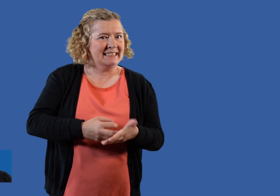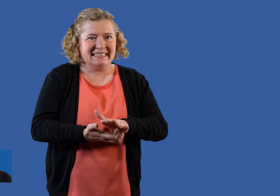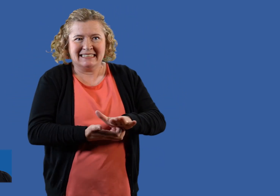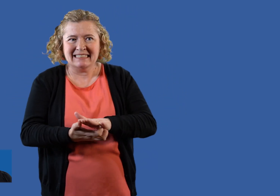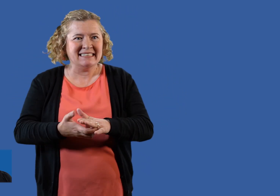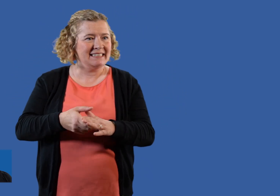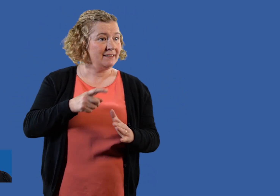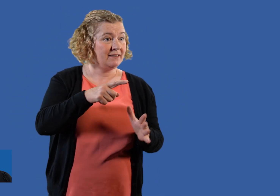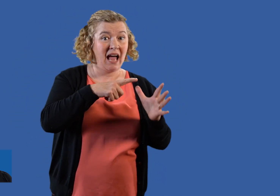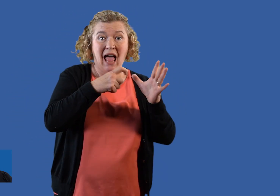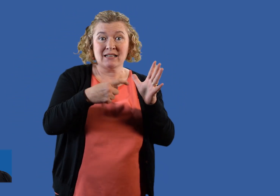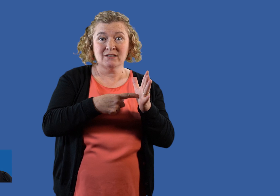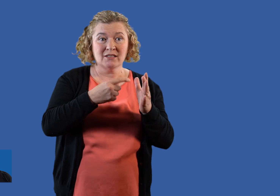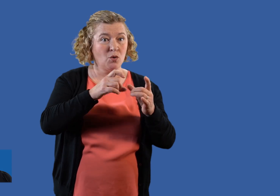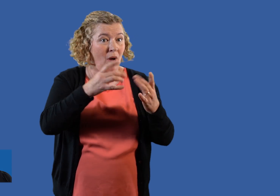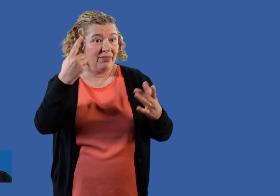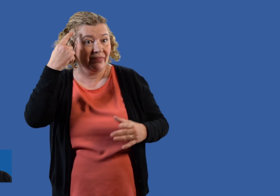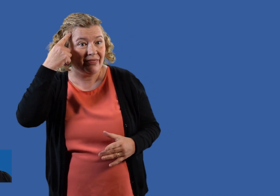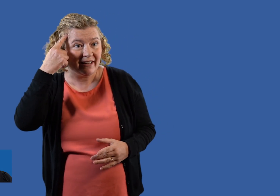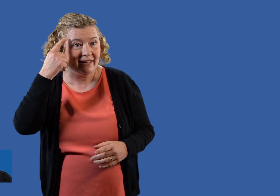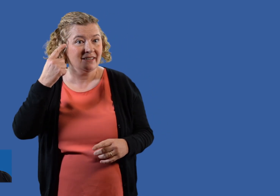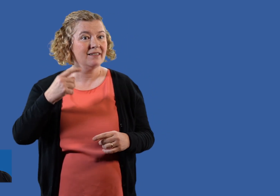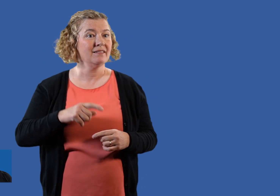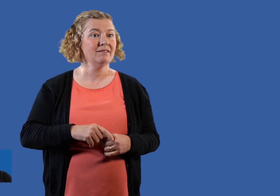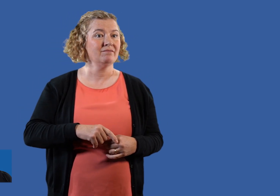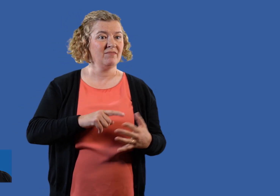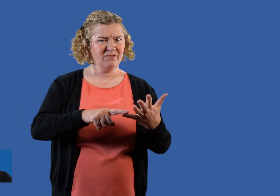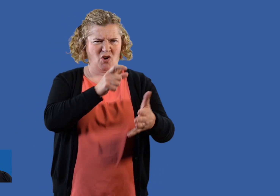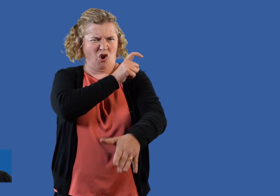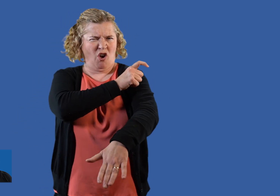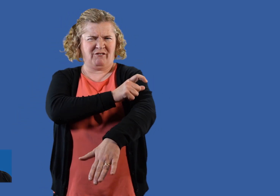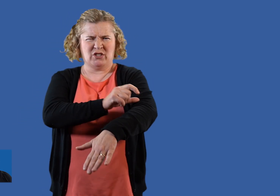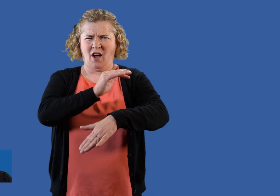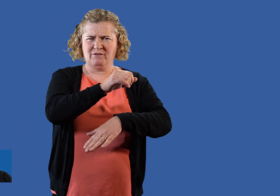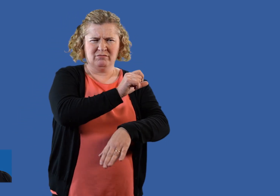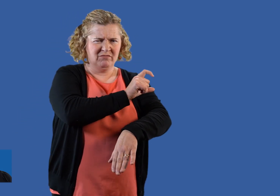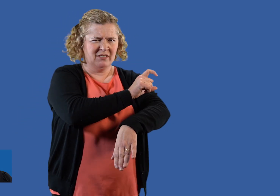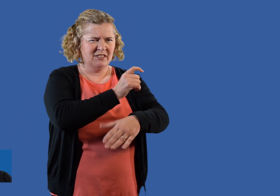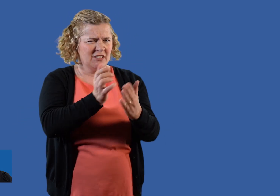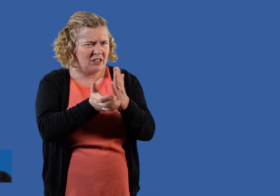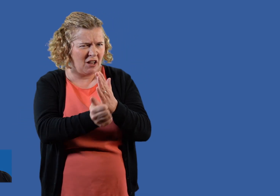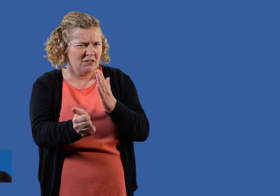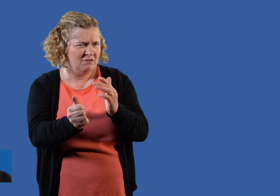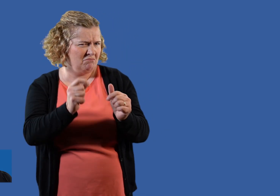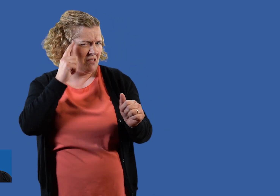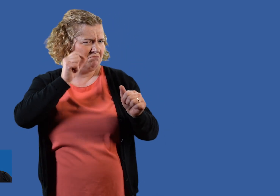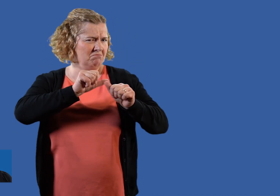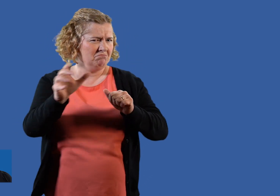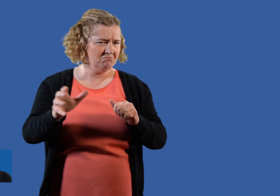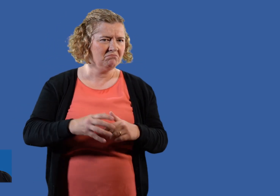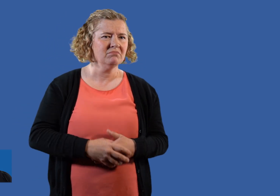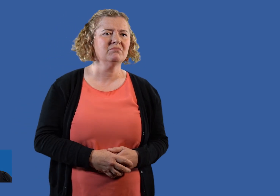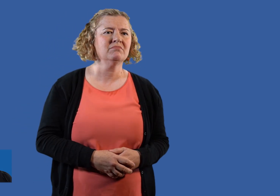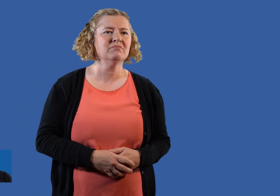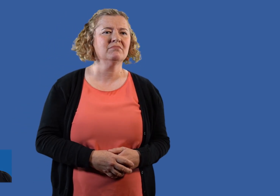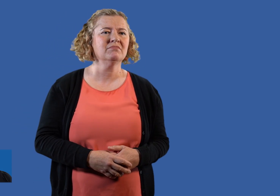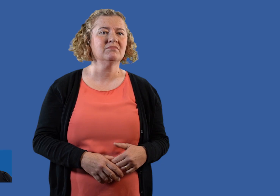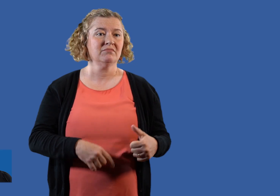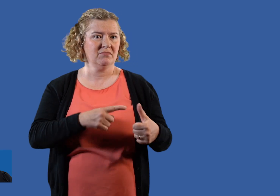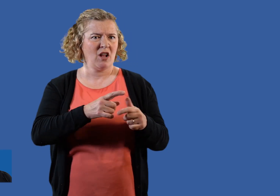feeling extremely restless or impulsive, becoming easily distractive, overconfidence in their abilities, engaging in risky